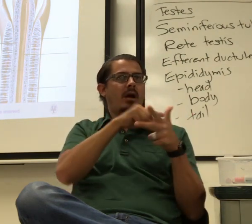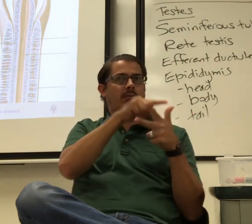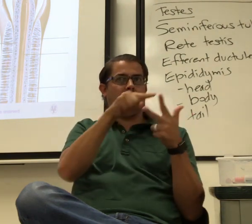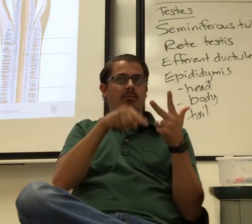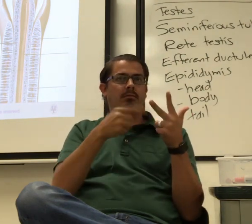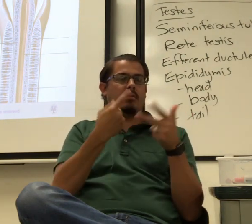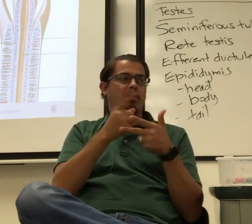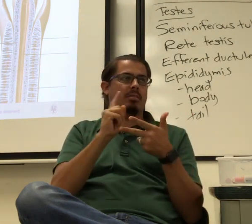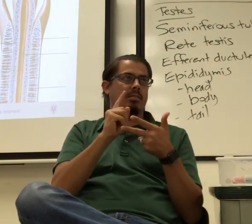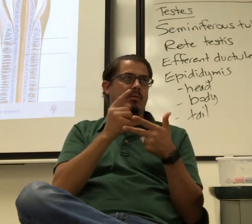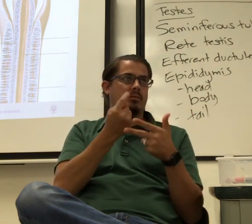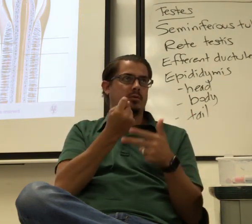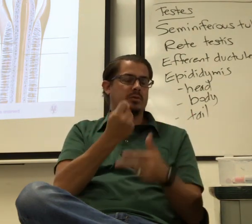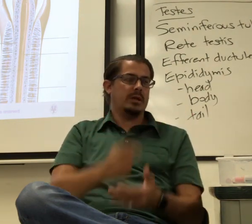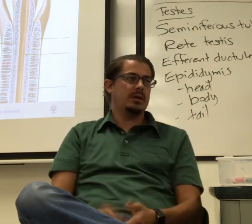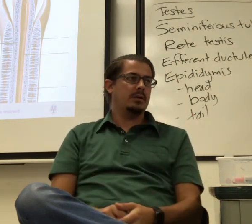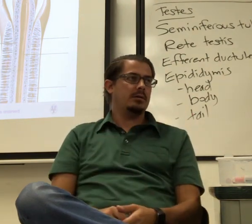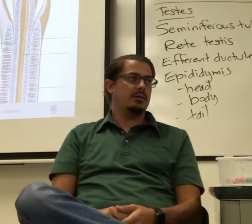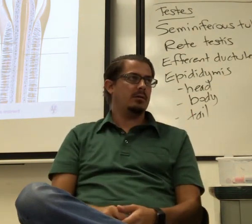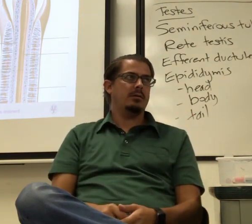class.